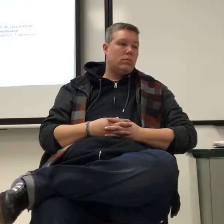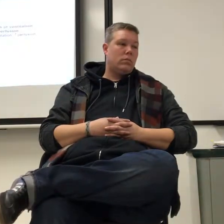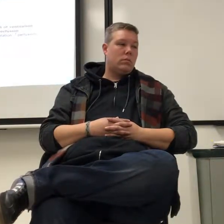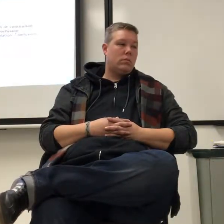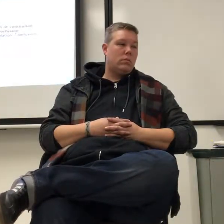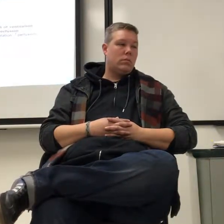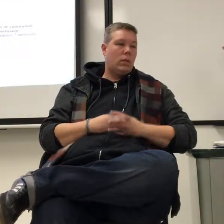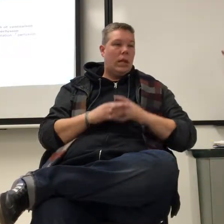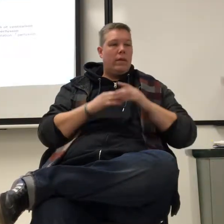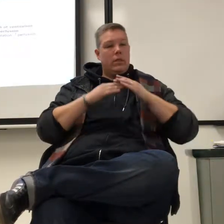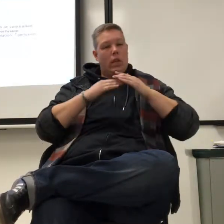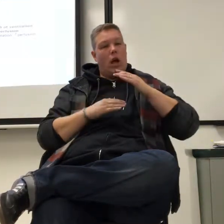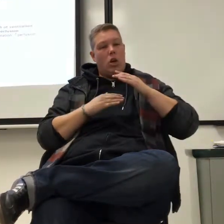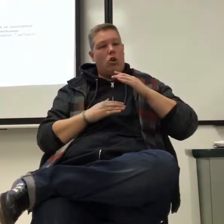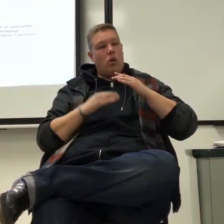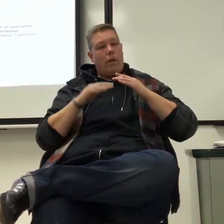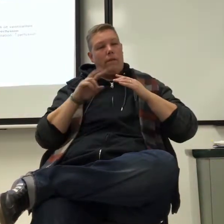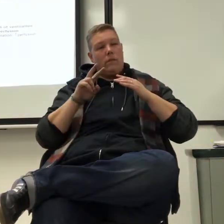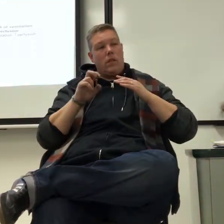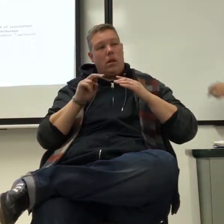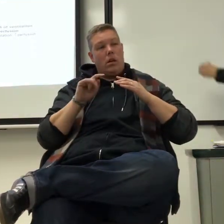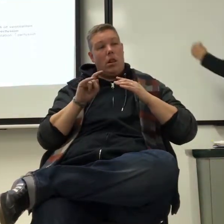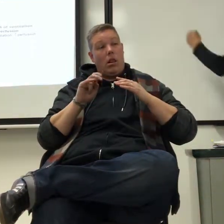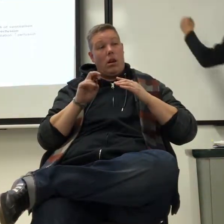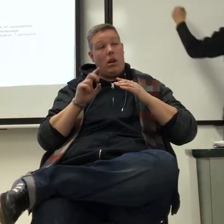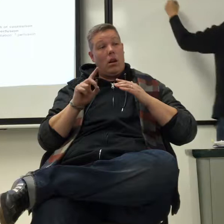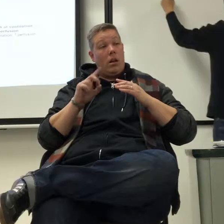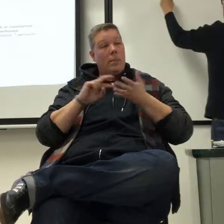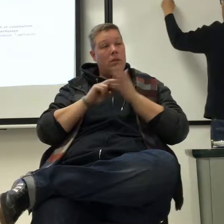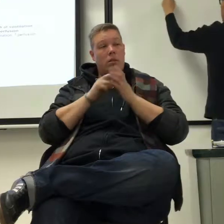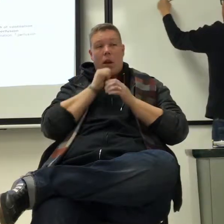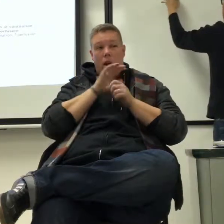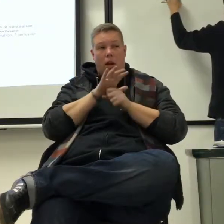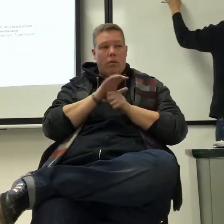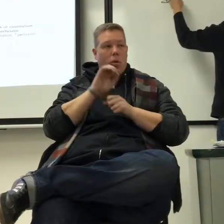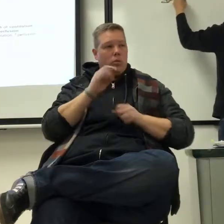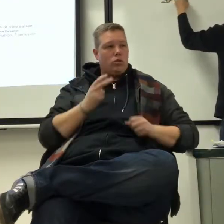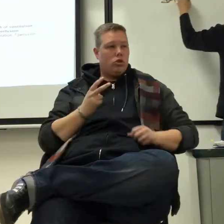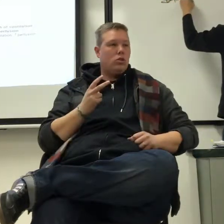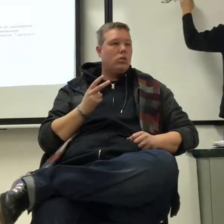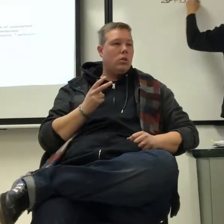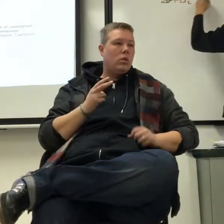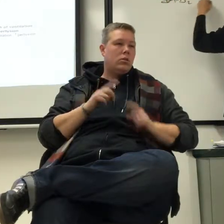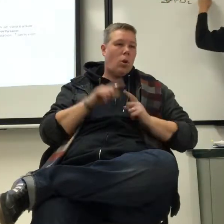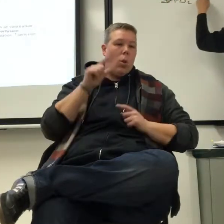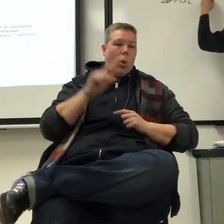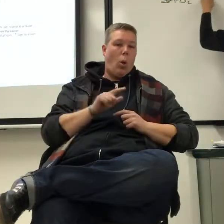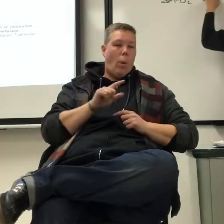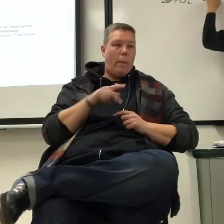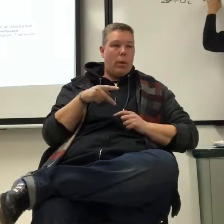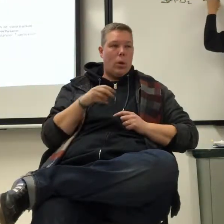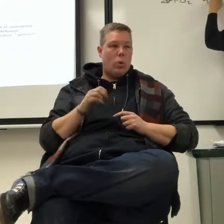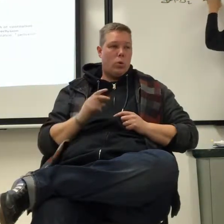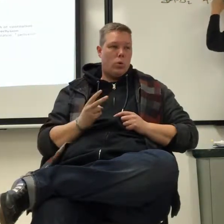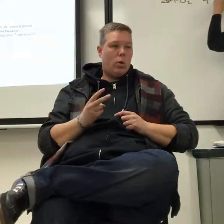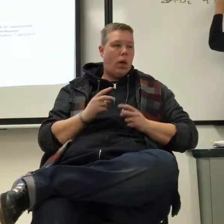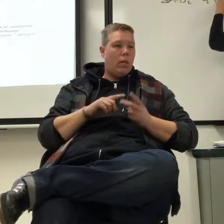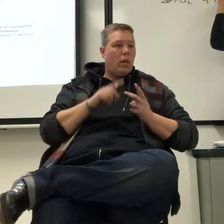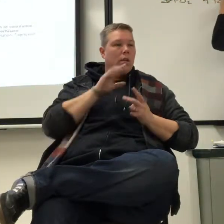If it's underventilated, there's not enough oxygen getting in there, so low PO2, and CO2 is accumulating.